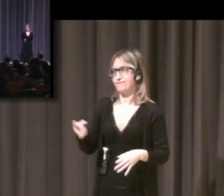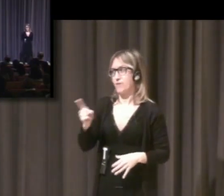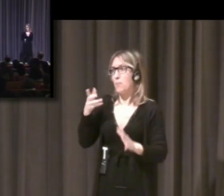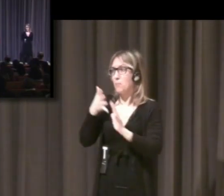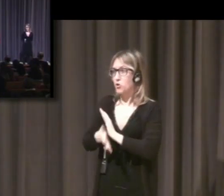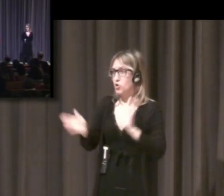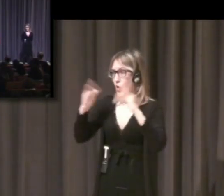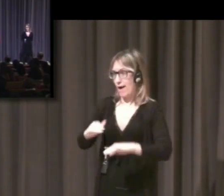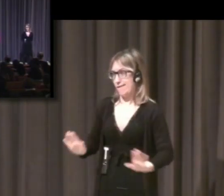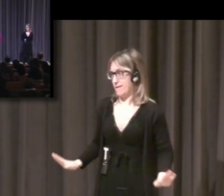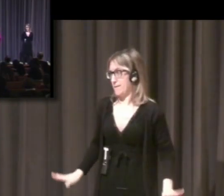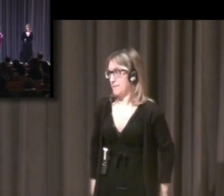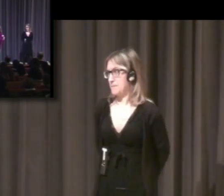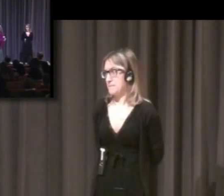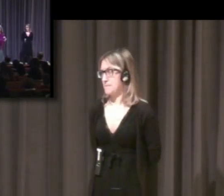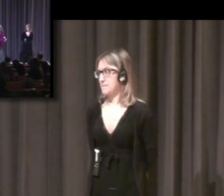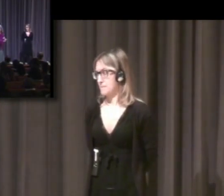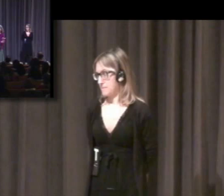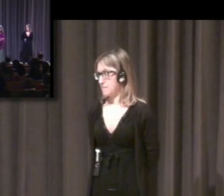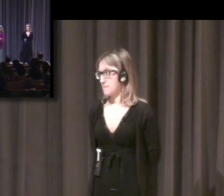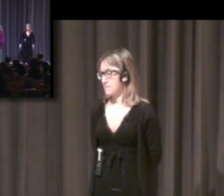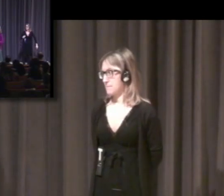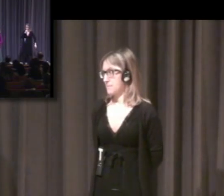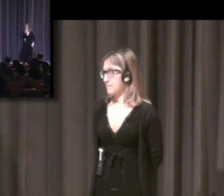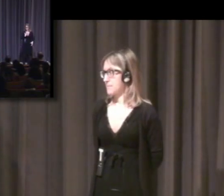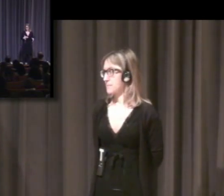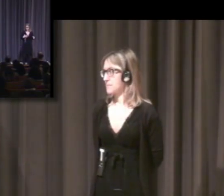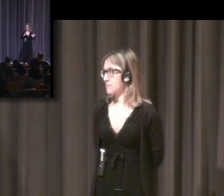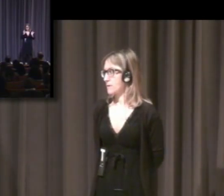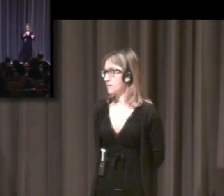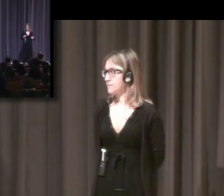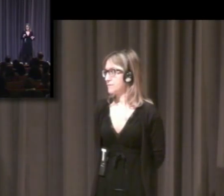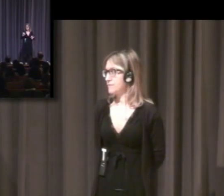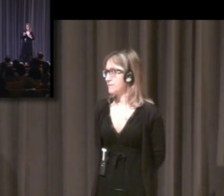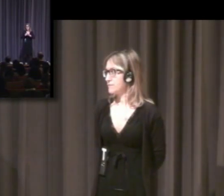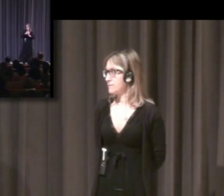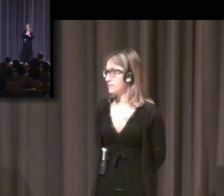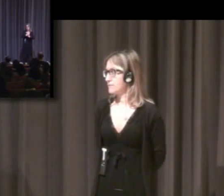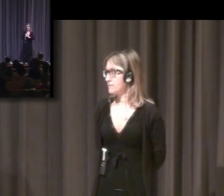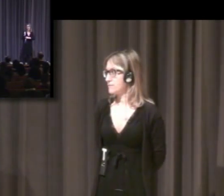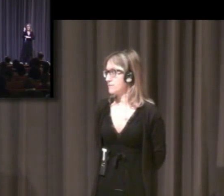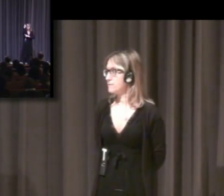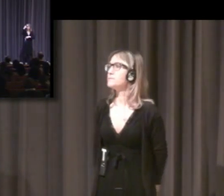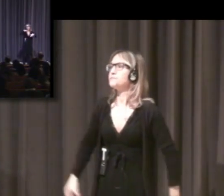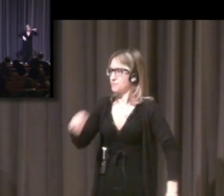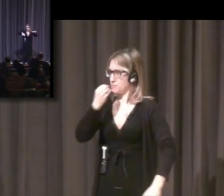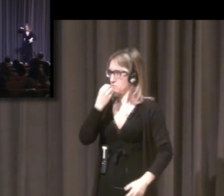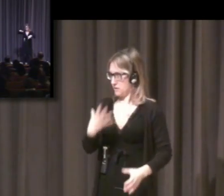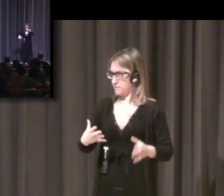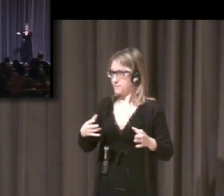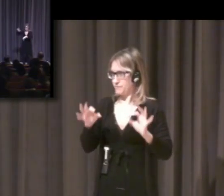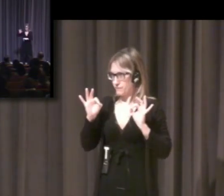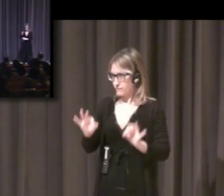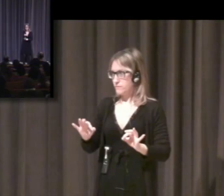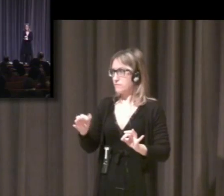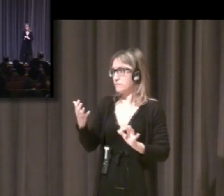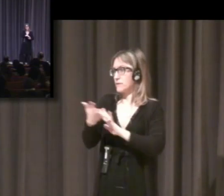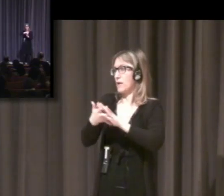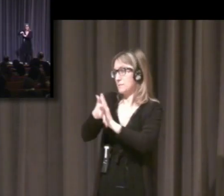The other thing, so there's variable success, and the other thing is we can't predict who's going to be